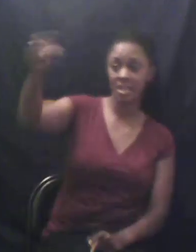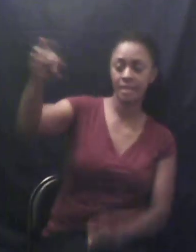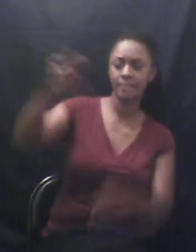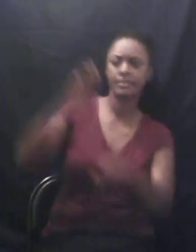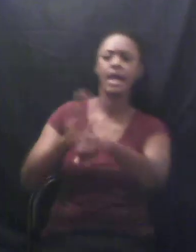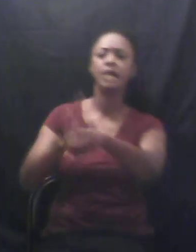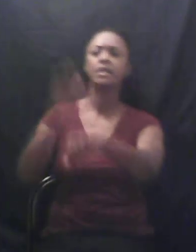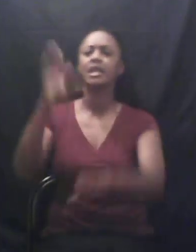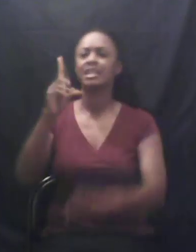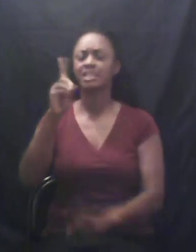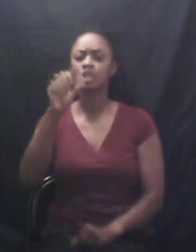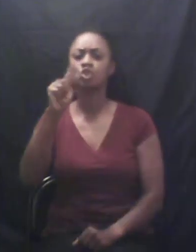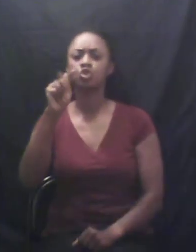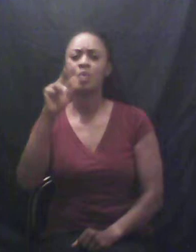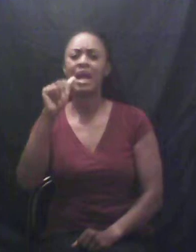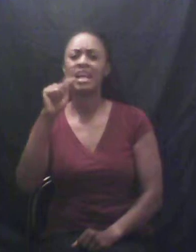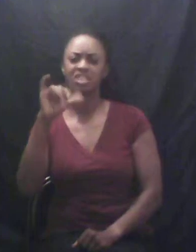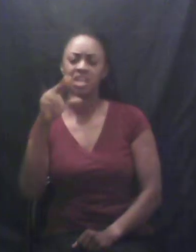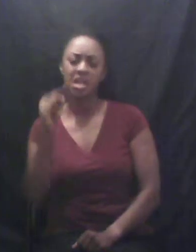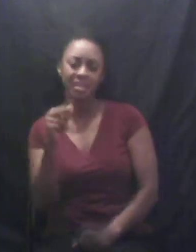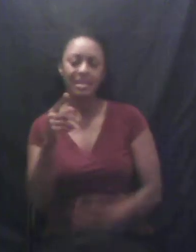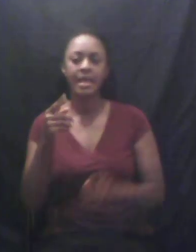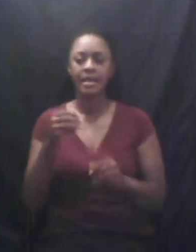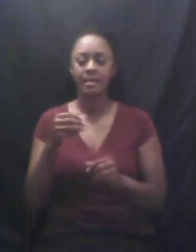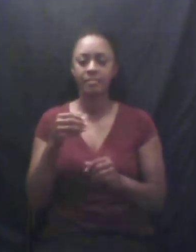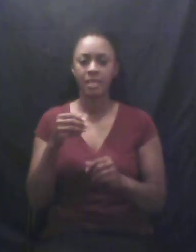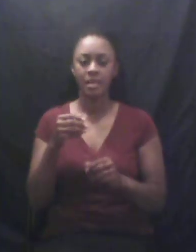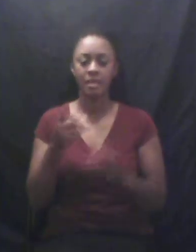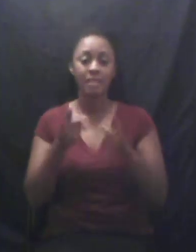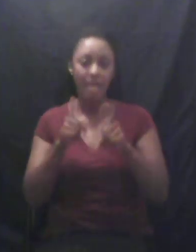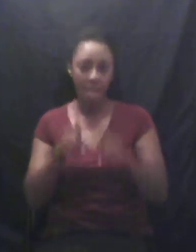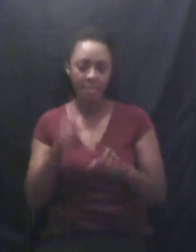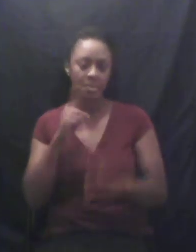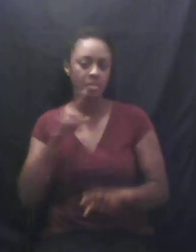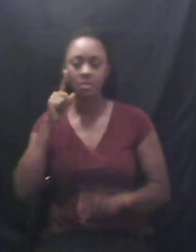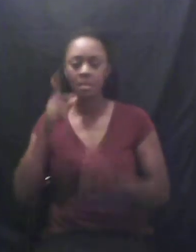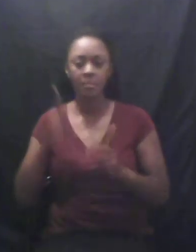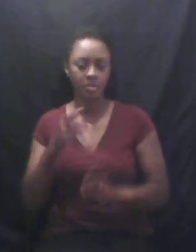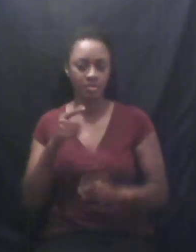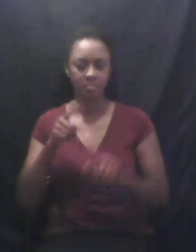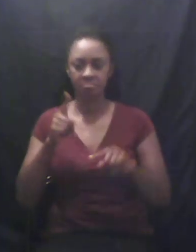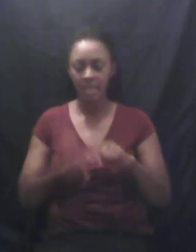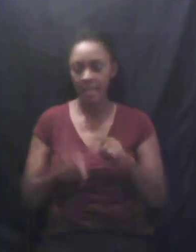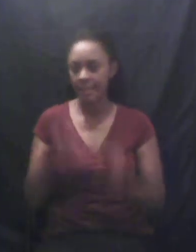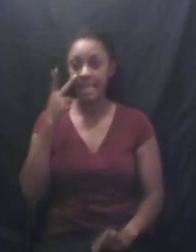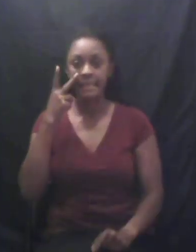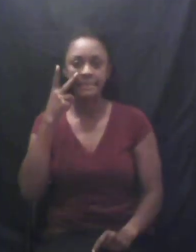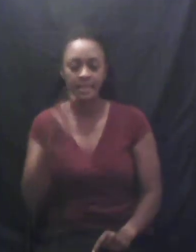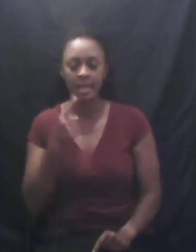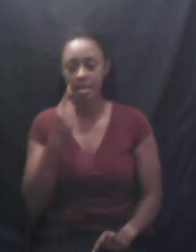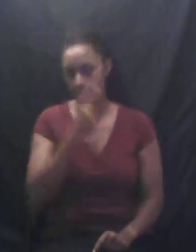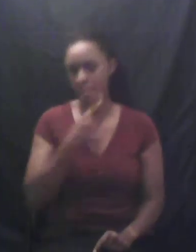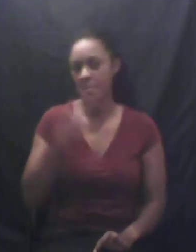have a chance to see the person's mouth. So that's why they may choose to use an interpreter.